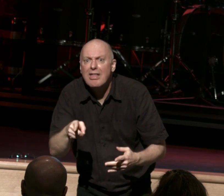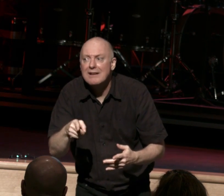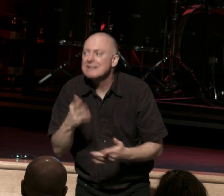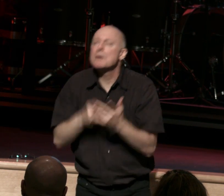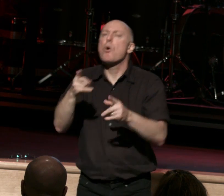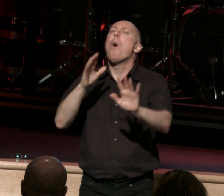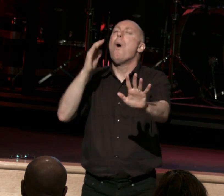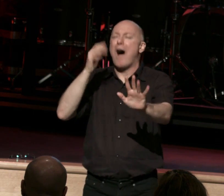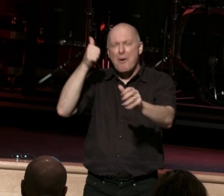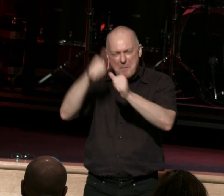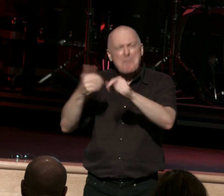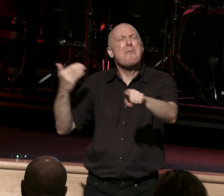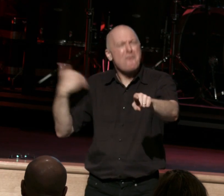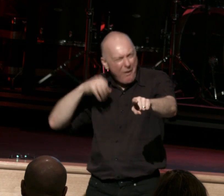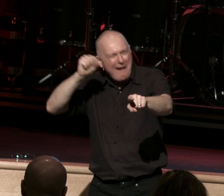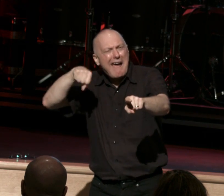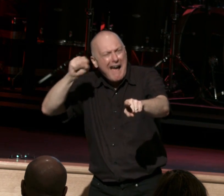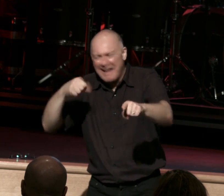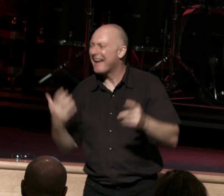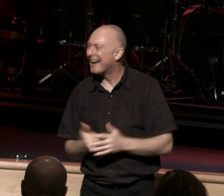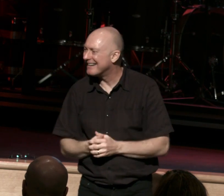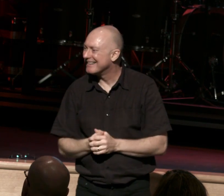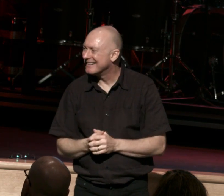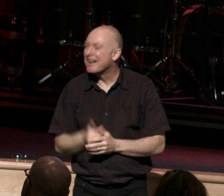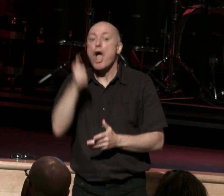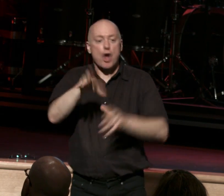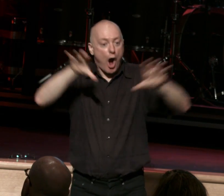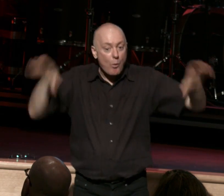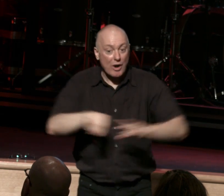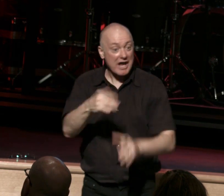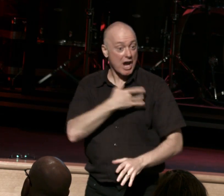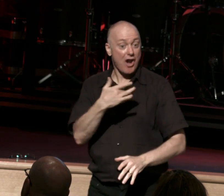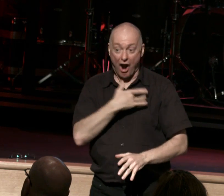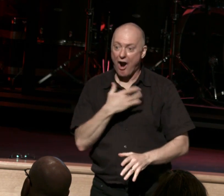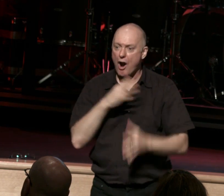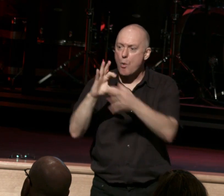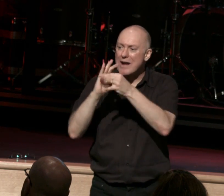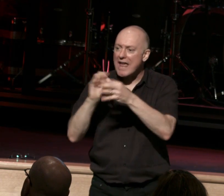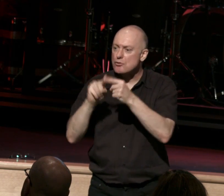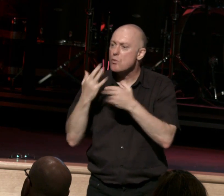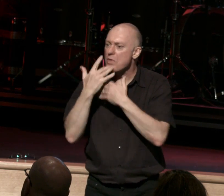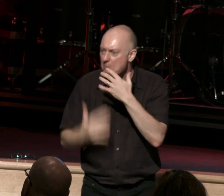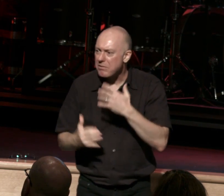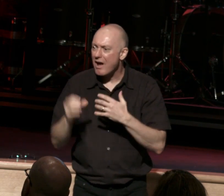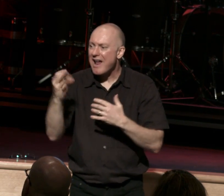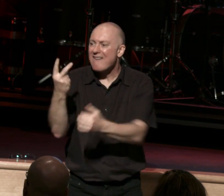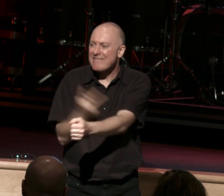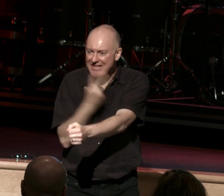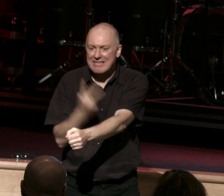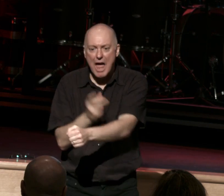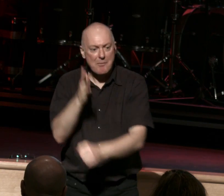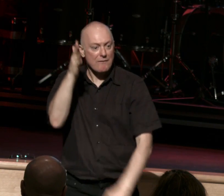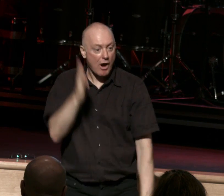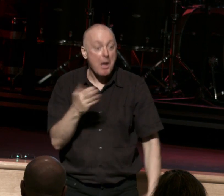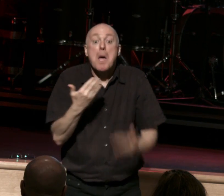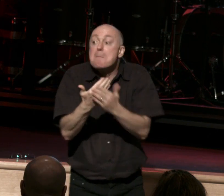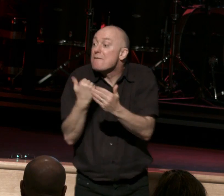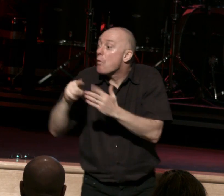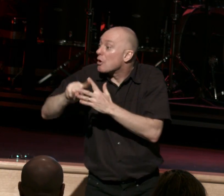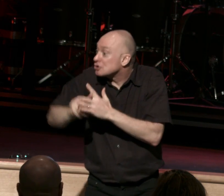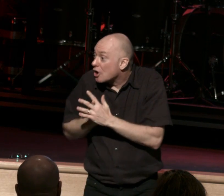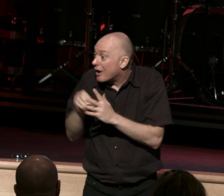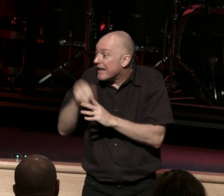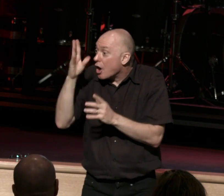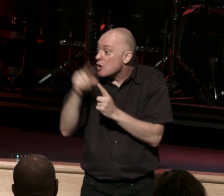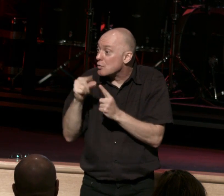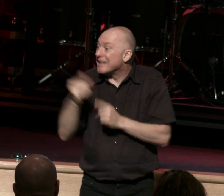others to be reminded of, and others further still, just to be so blessed as God is working in our hearts as it relates to the blood of the Lamb of God.